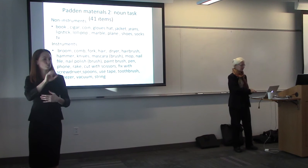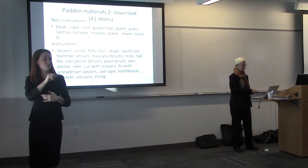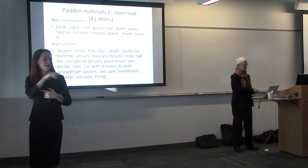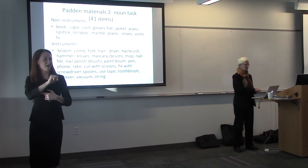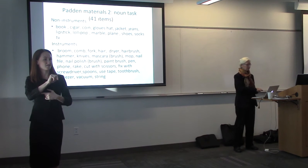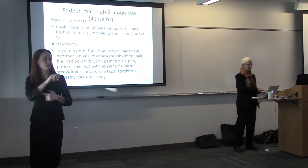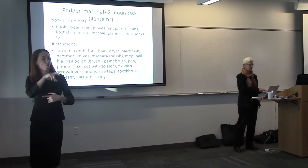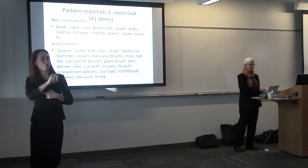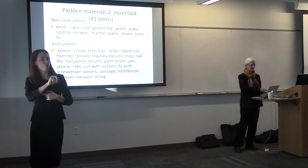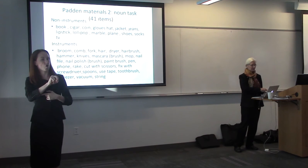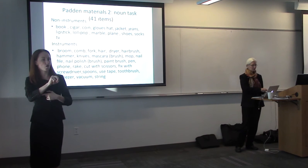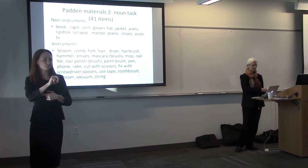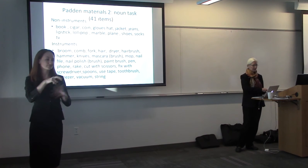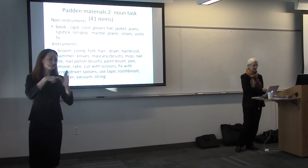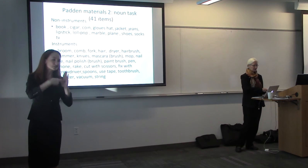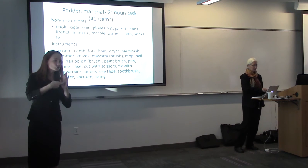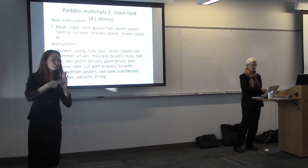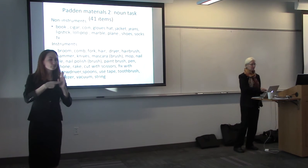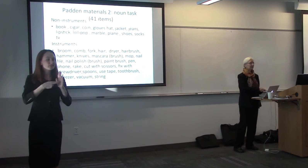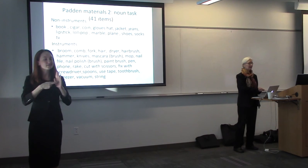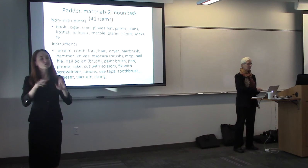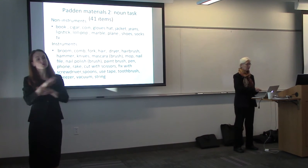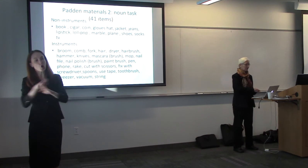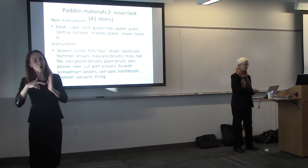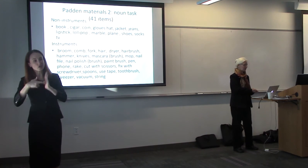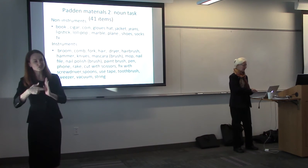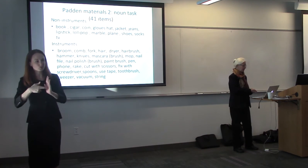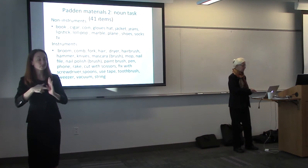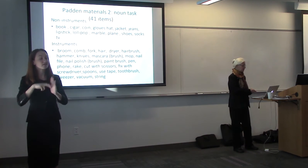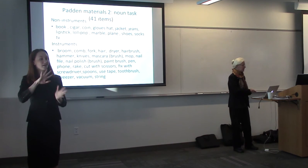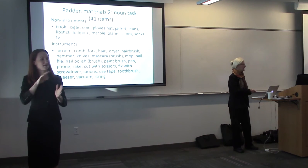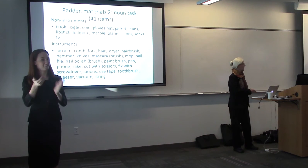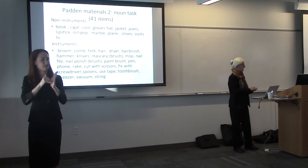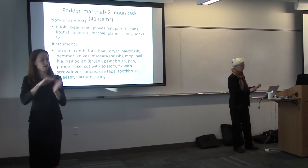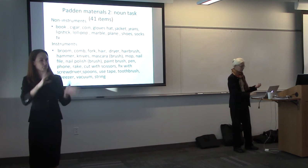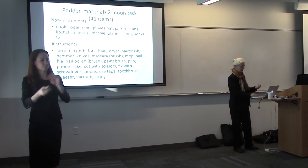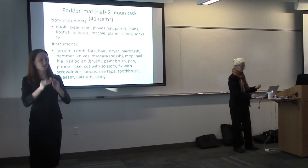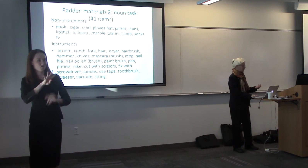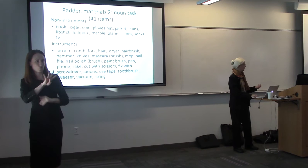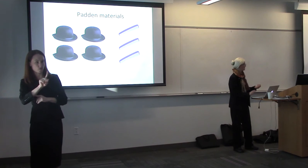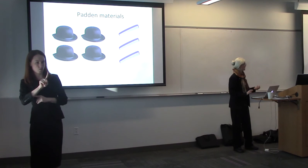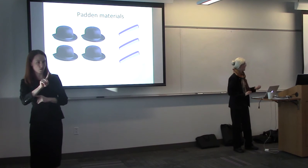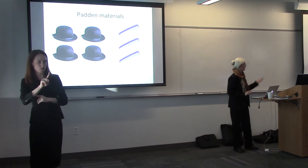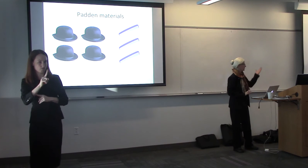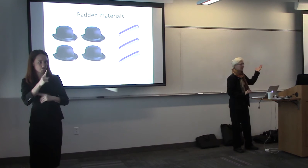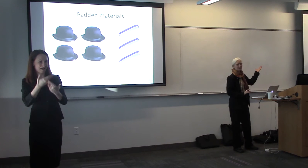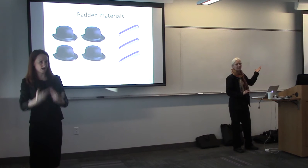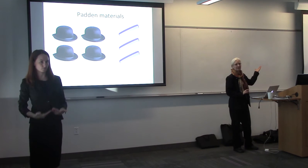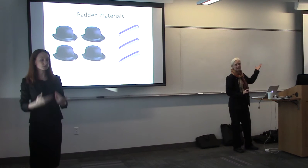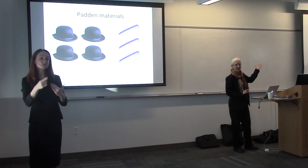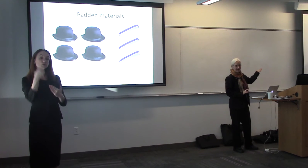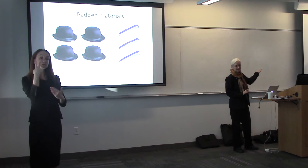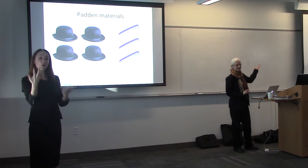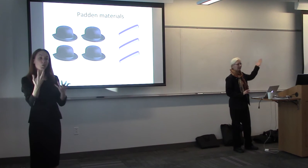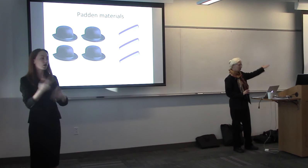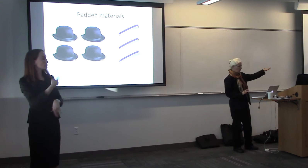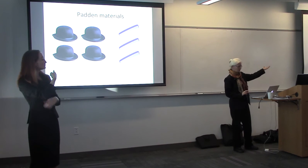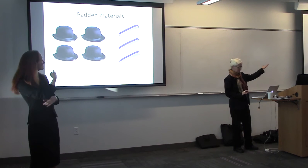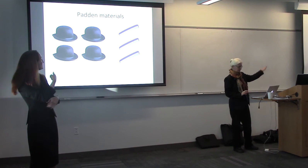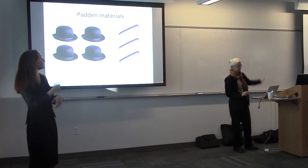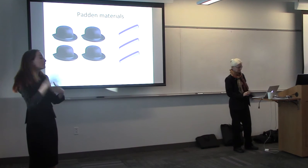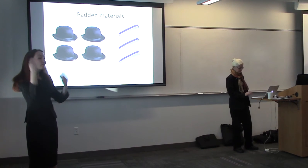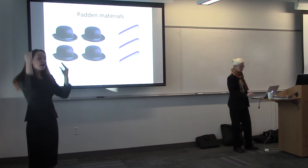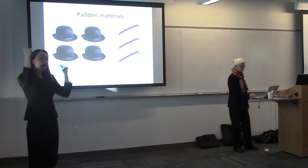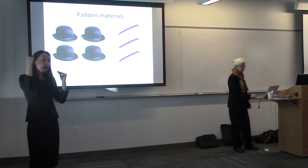those instrument and non-instrument act-on verbs. Again, 41 items. And so what you saw were things like this: hats and